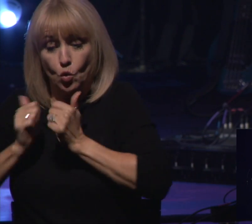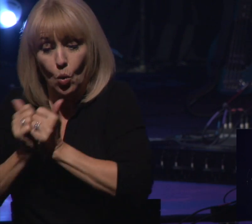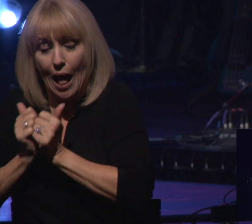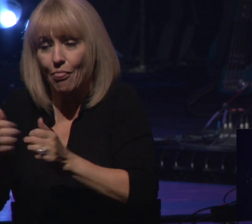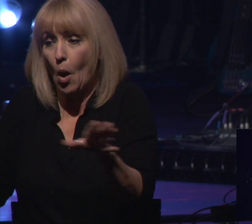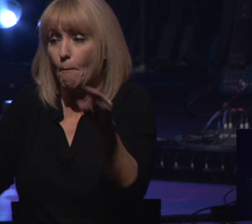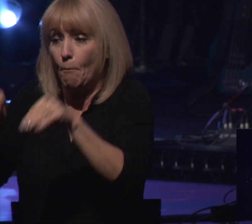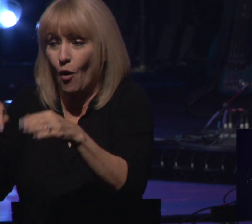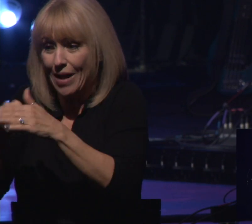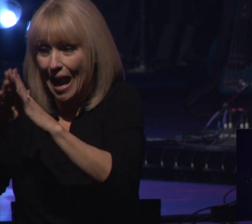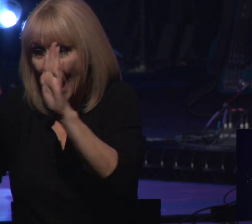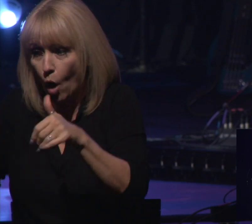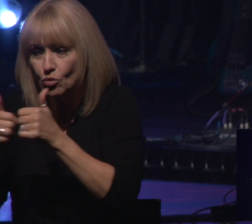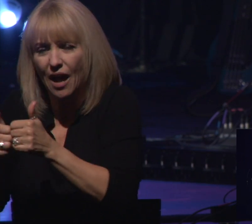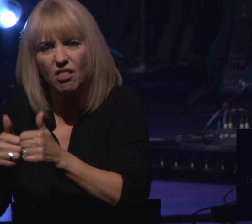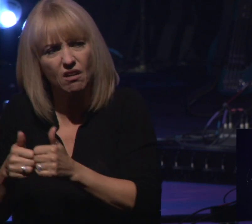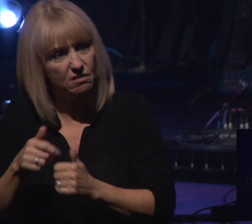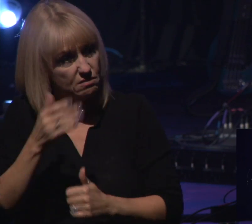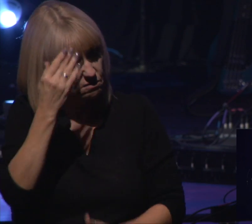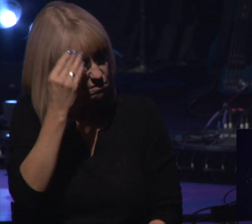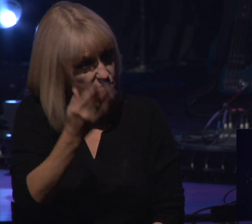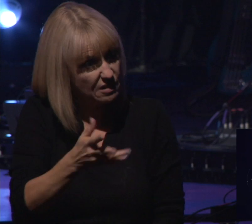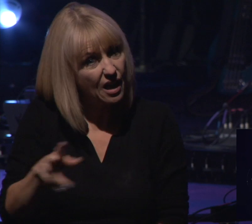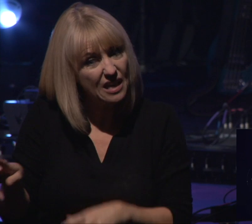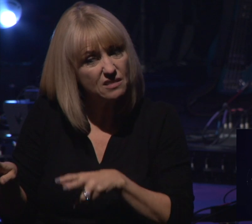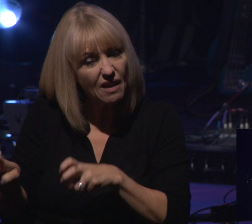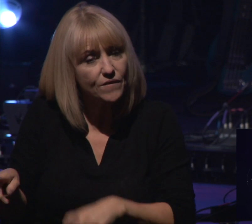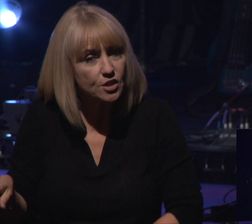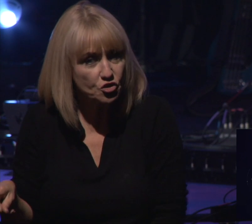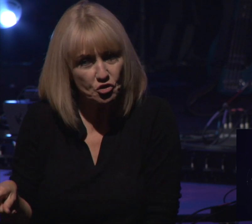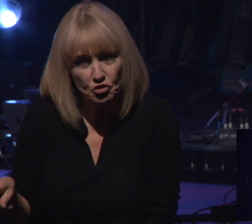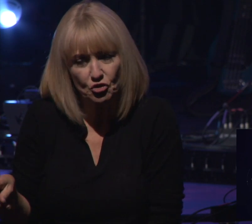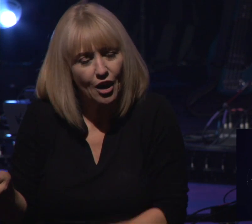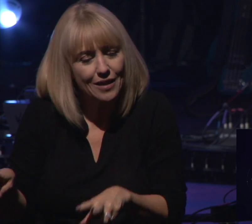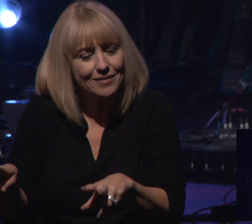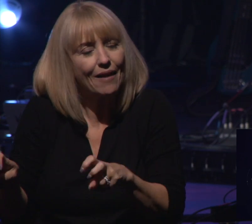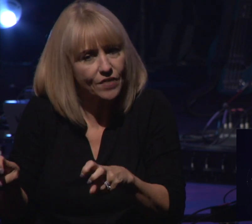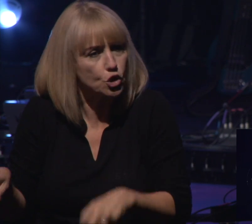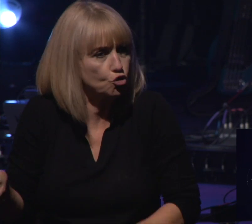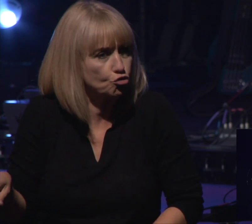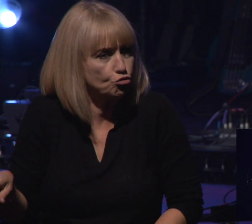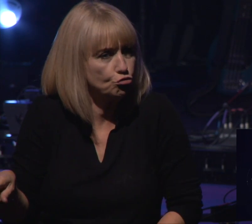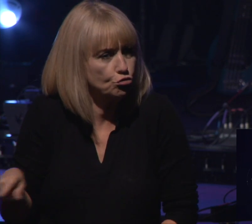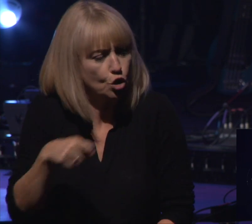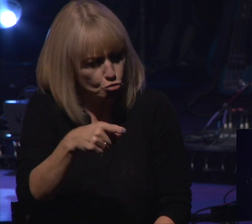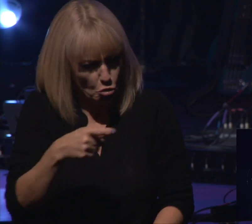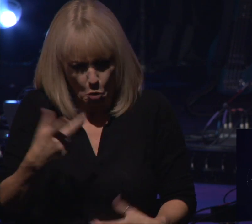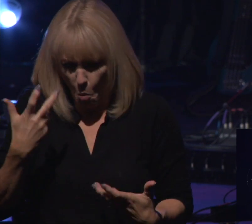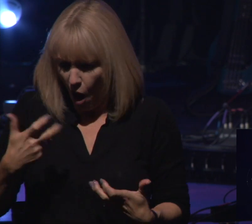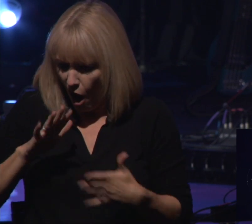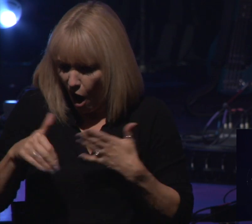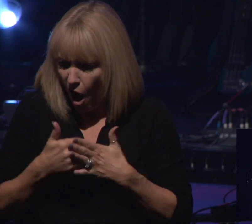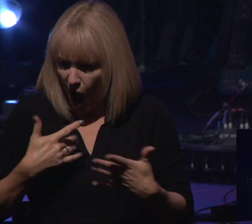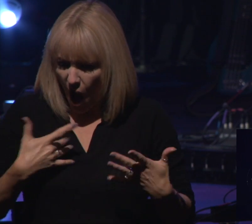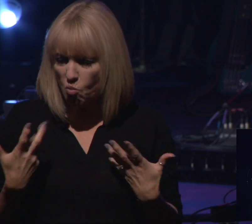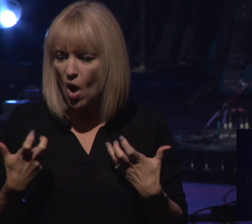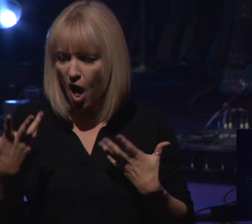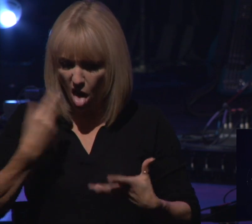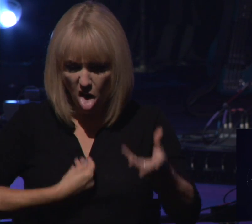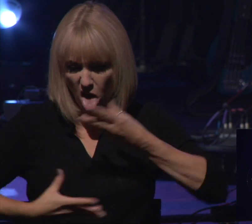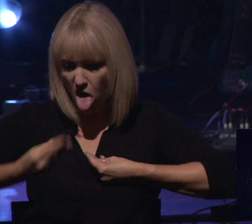not commit to each other. And I can say this is downright selfish. When you're saying, I want everything I can get out of a relationship